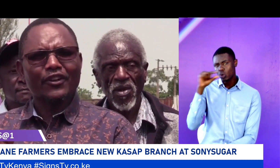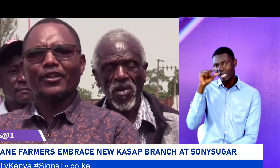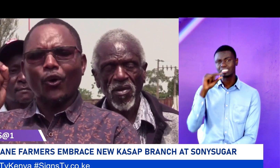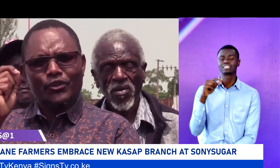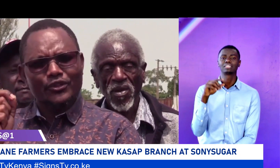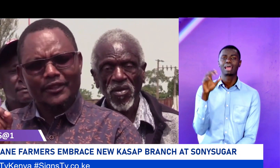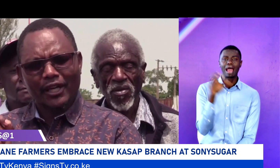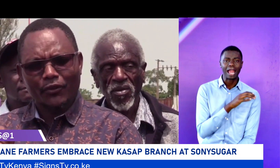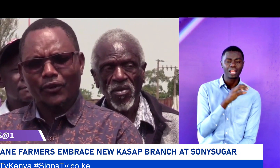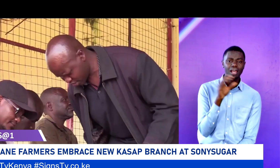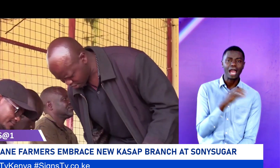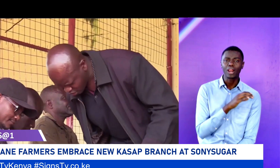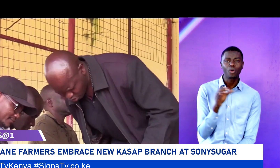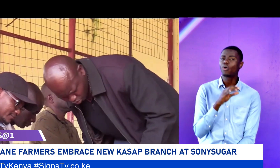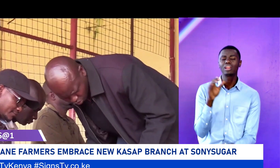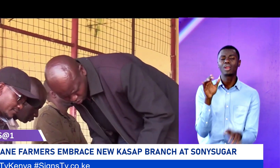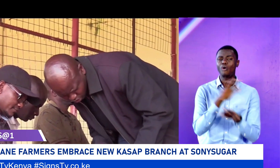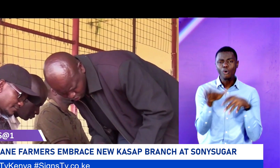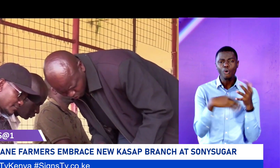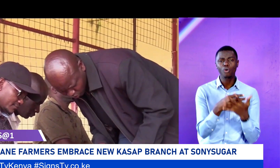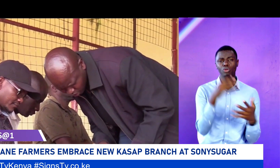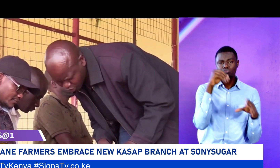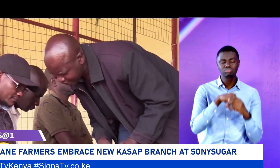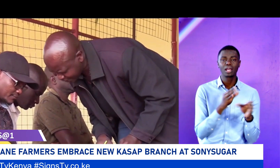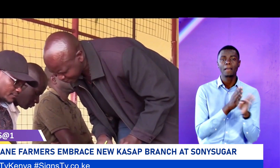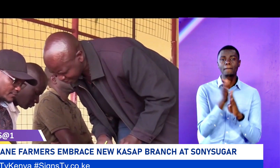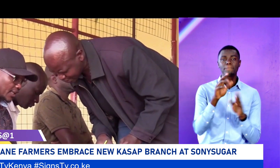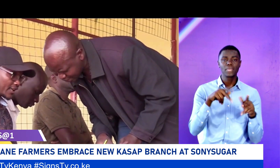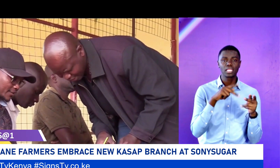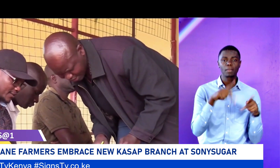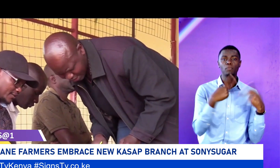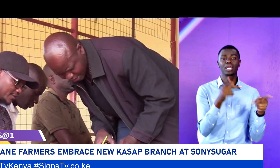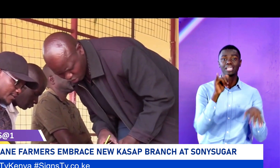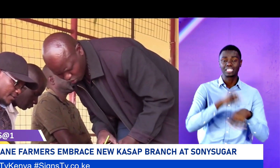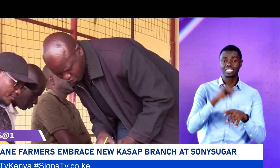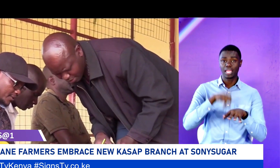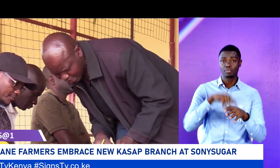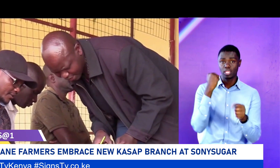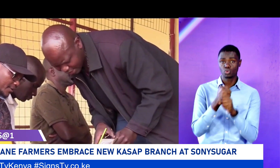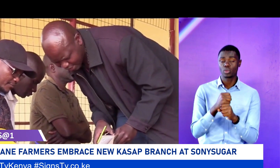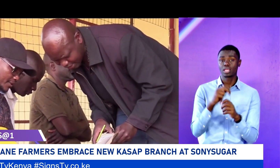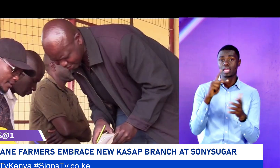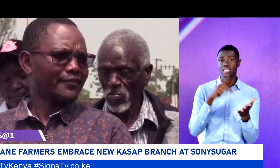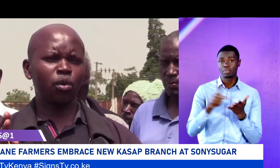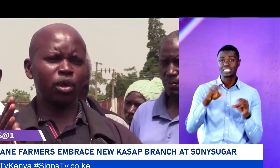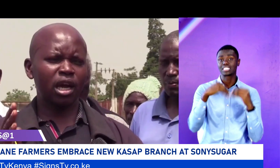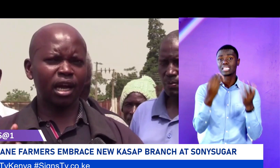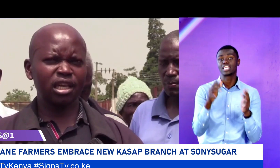ethanol, also just part of the what? Part of the main product, so that when they are doing the pricing, they give farmers what they deserve. We are